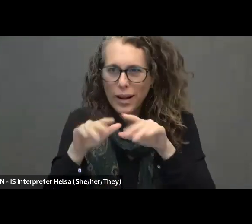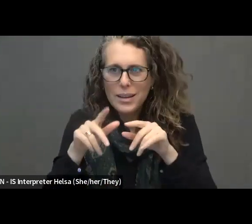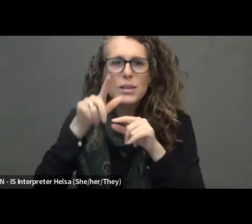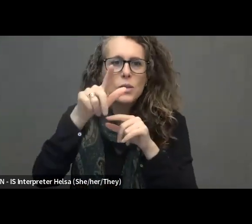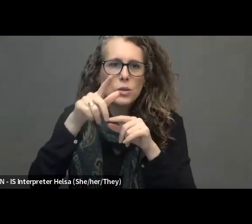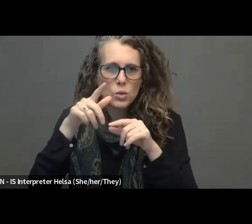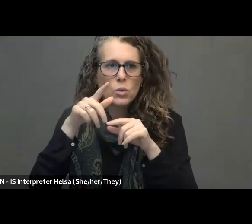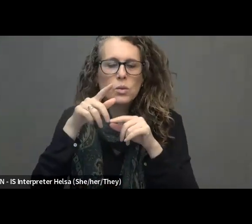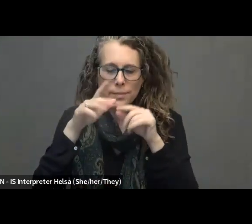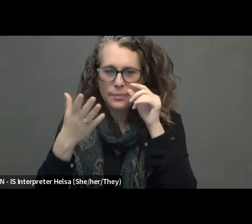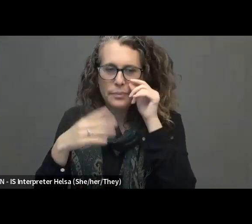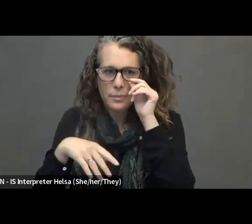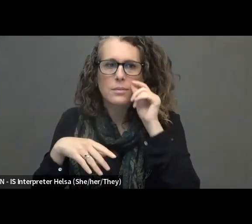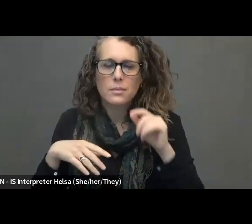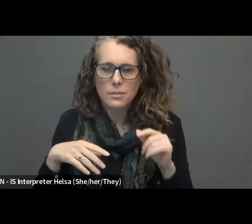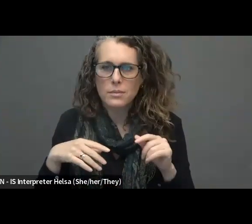also able